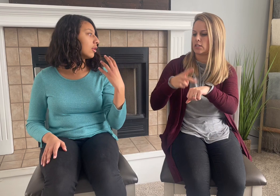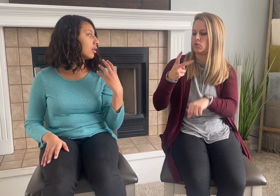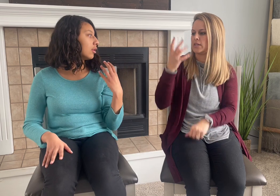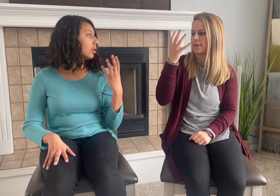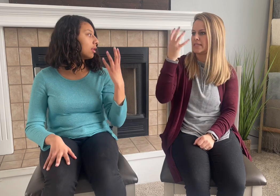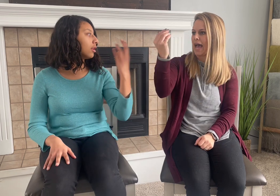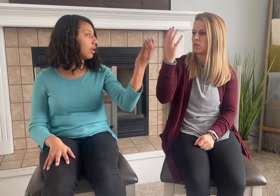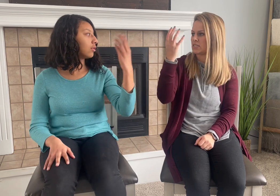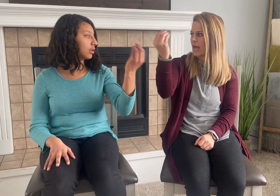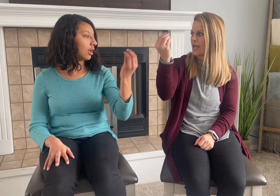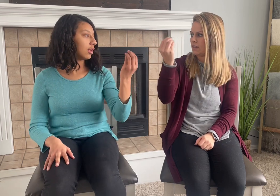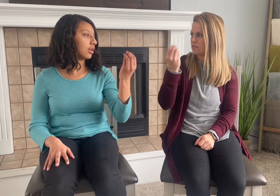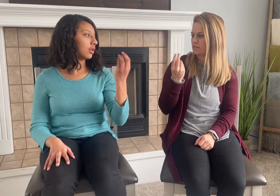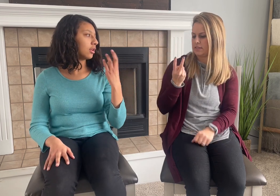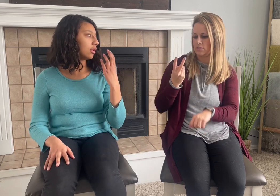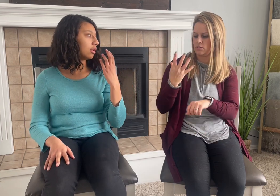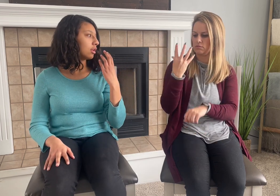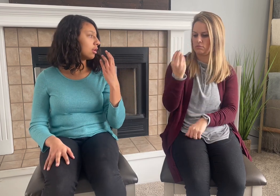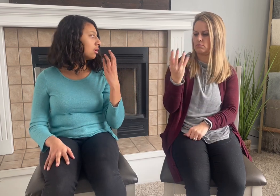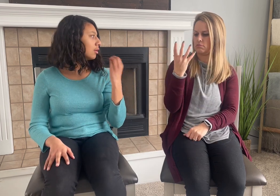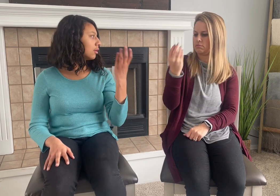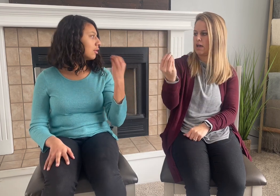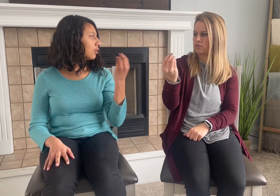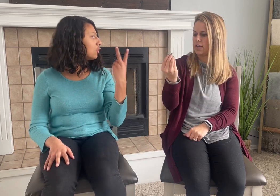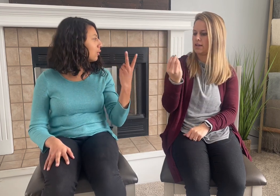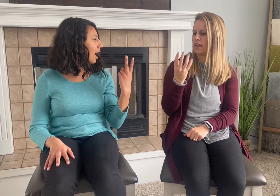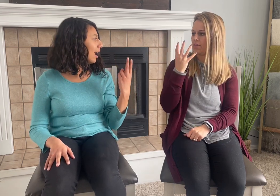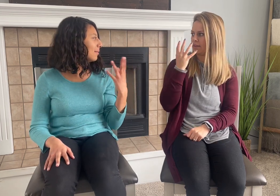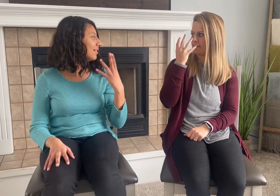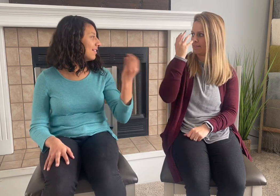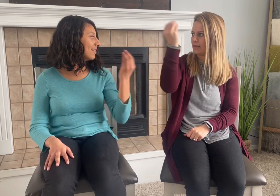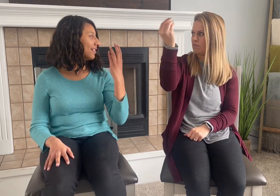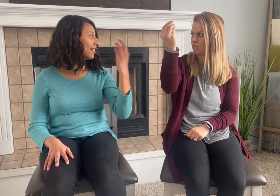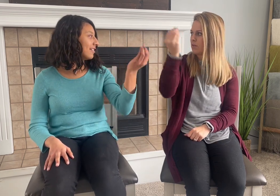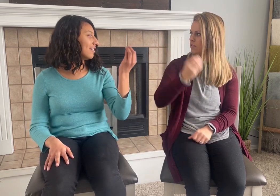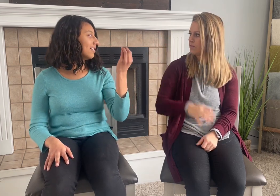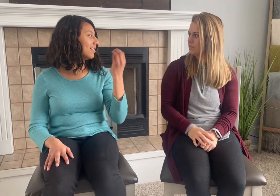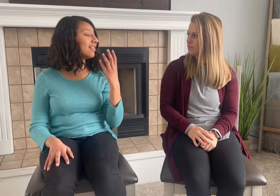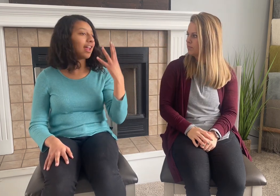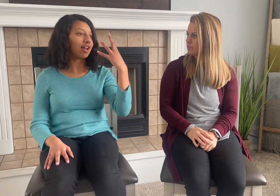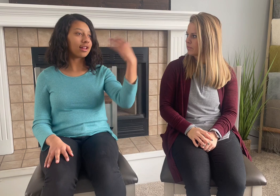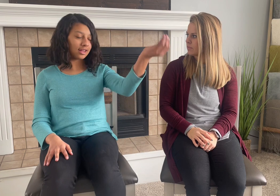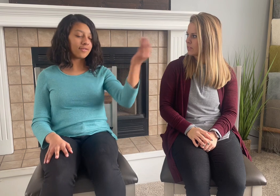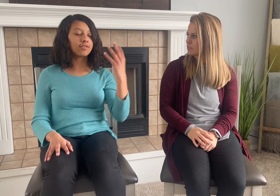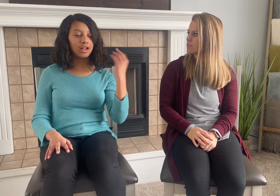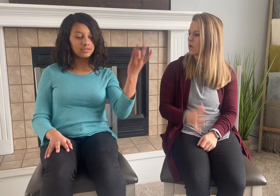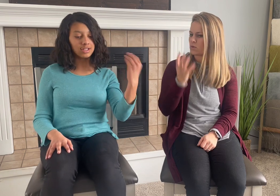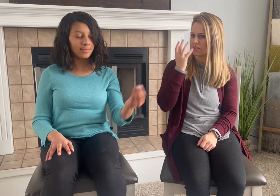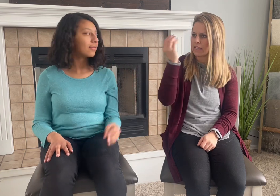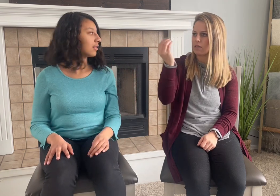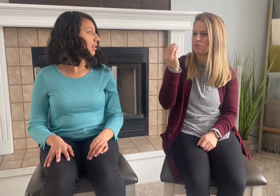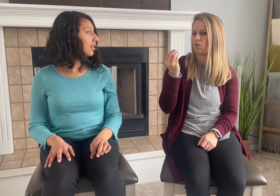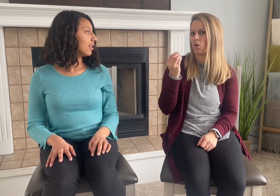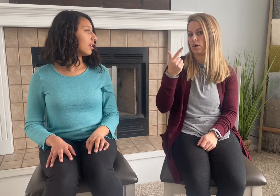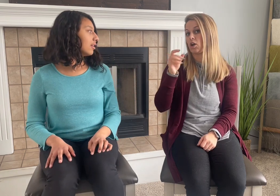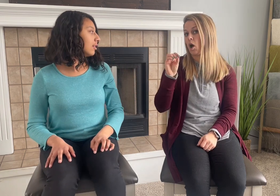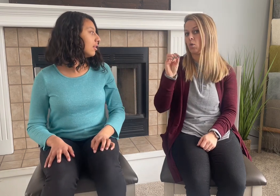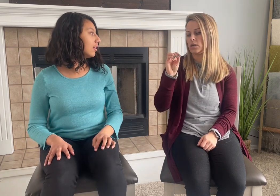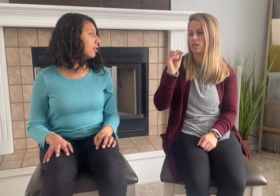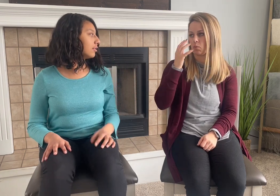like two times outside is outside and then leave. So leave or go is the